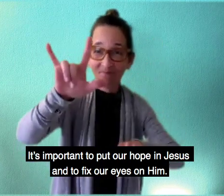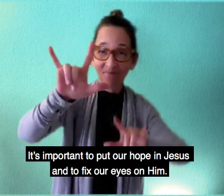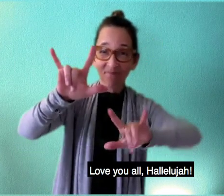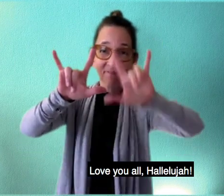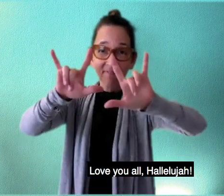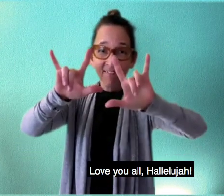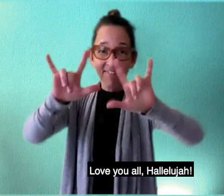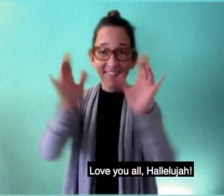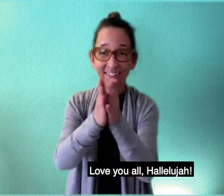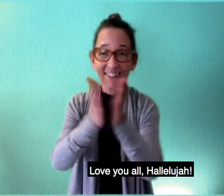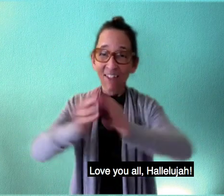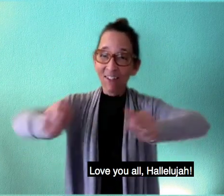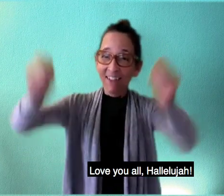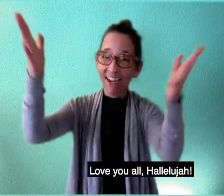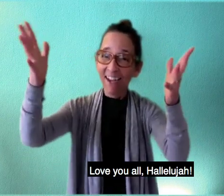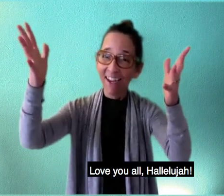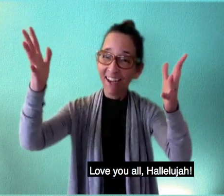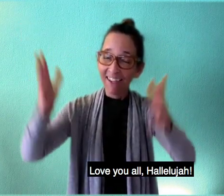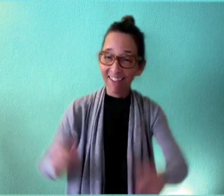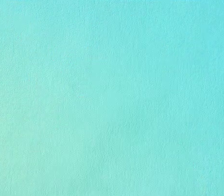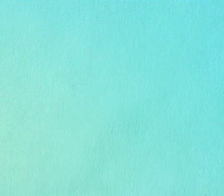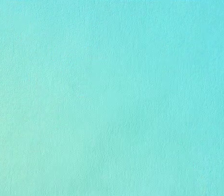him love you all hallelujah